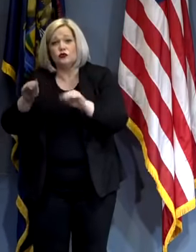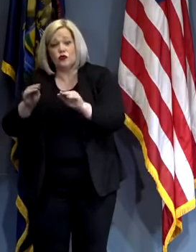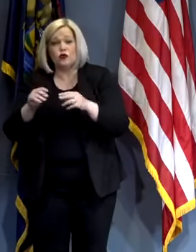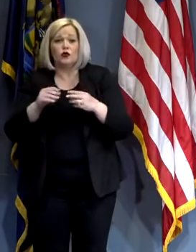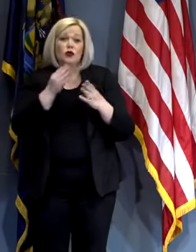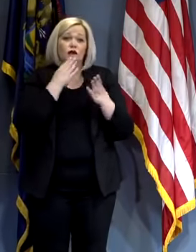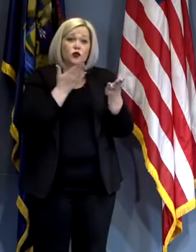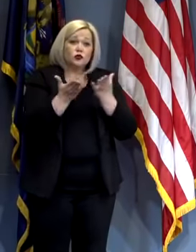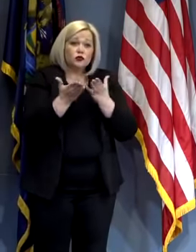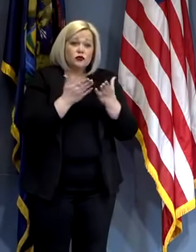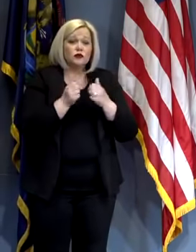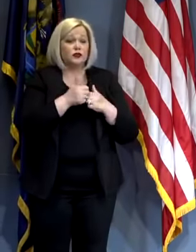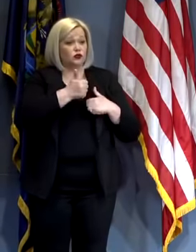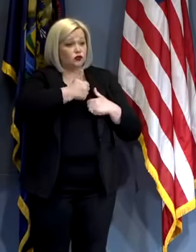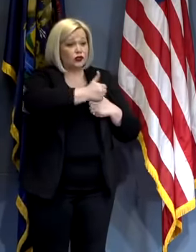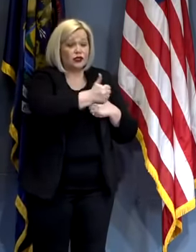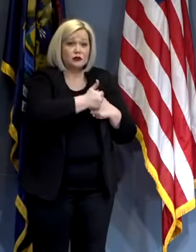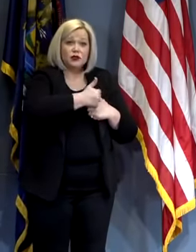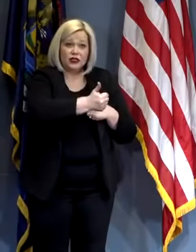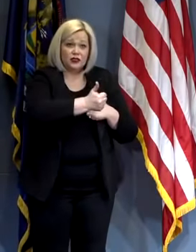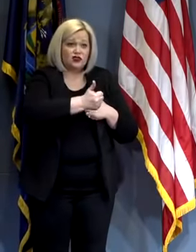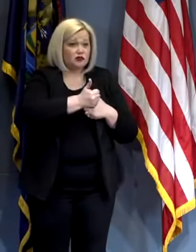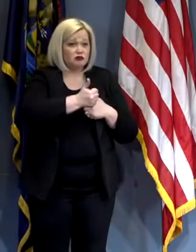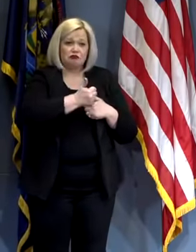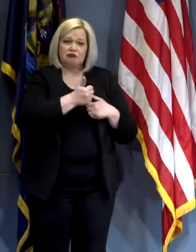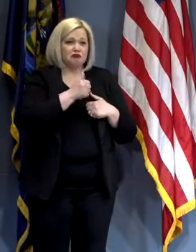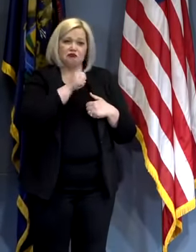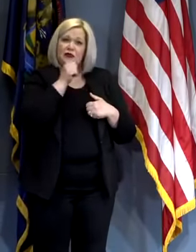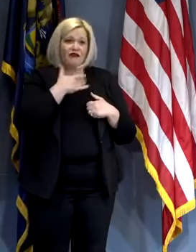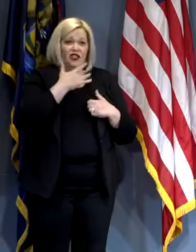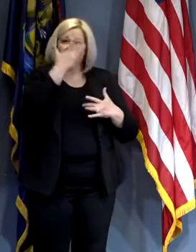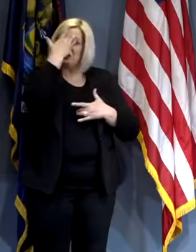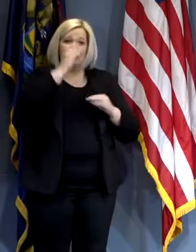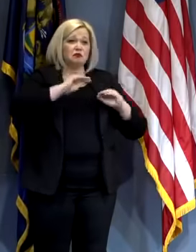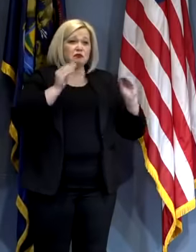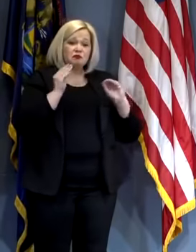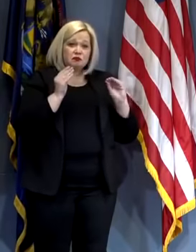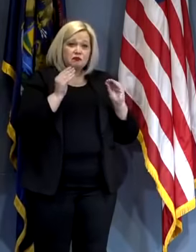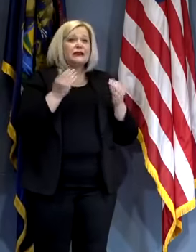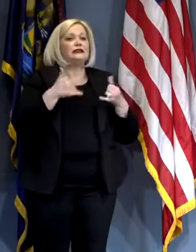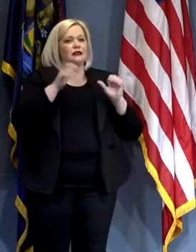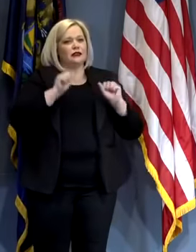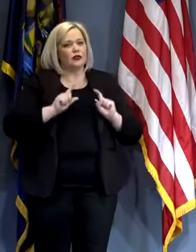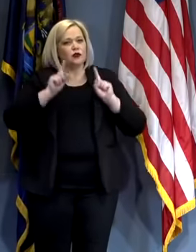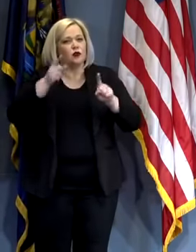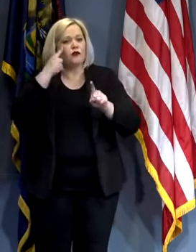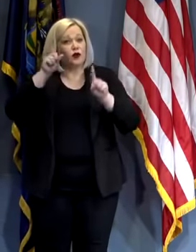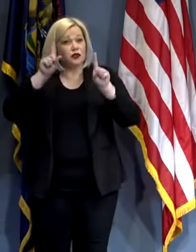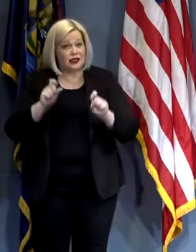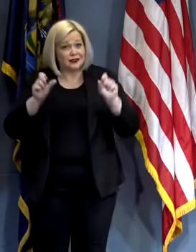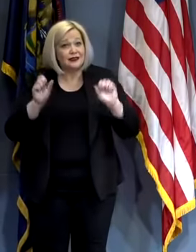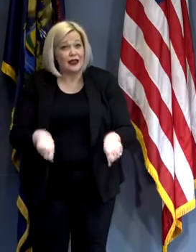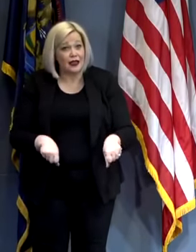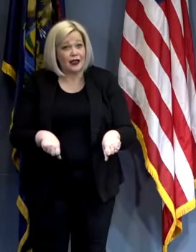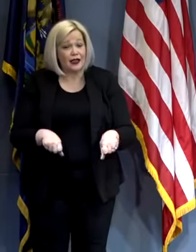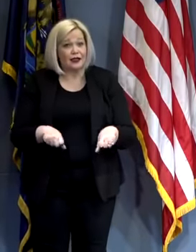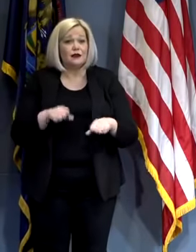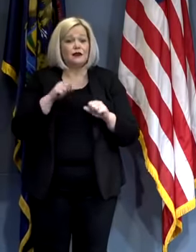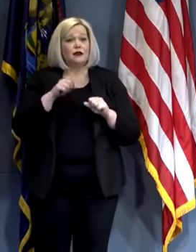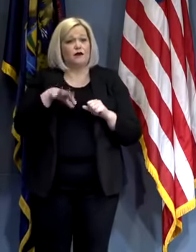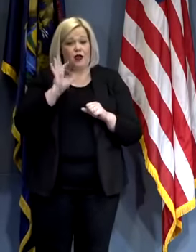service, or the transportation sector, even if they don't have symptoms, they can also obtain a test. All you have to do is go to